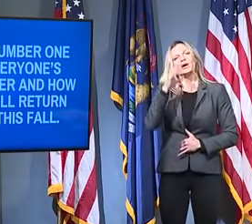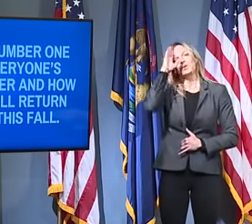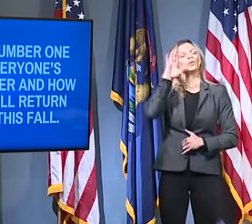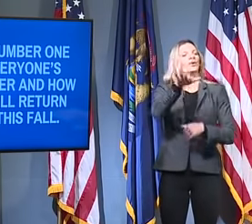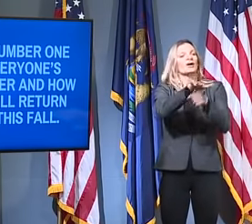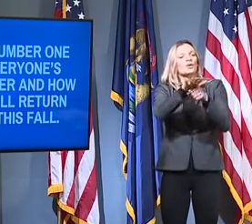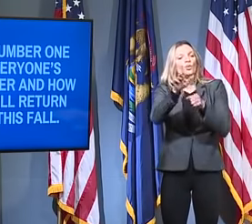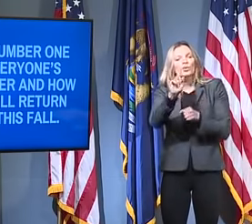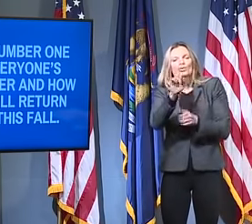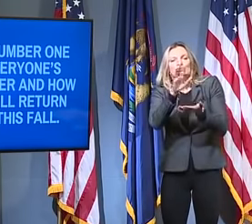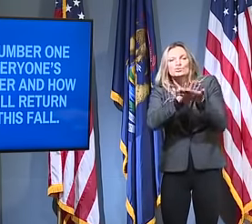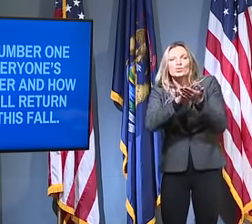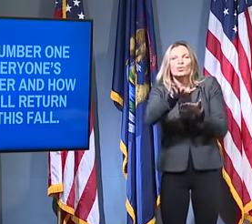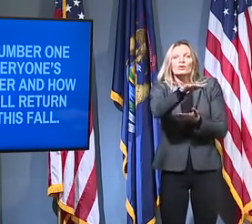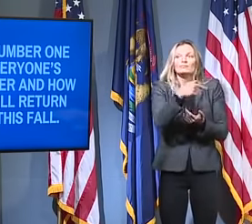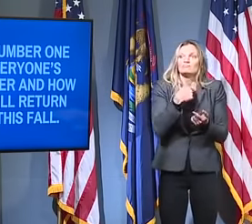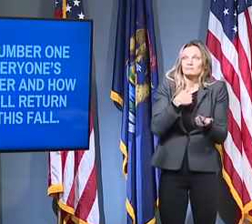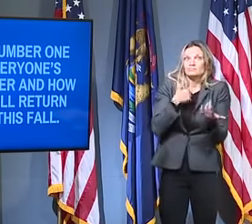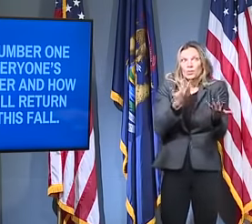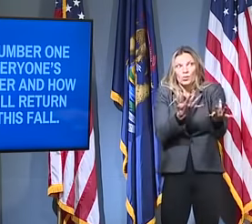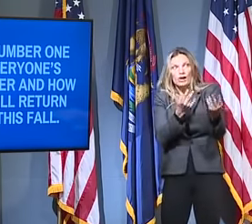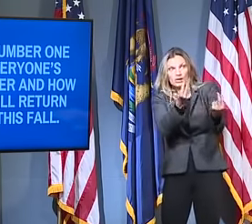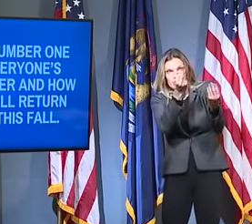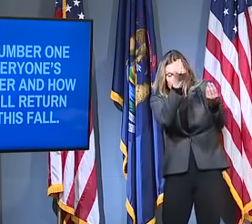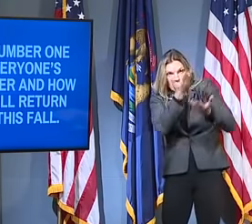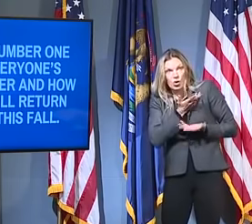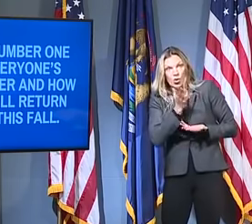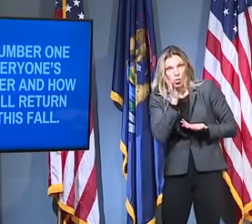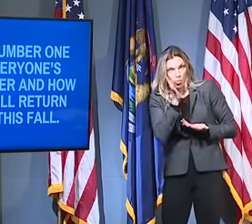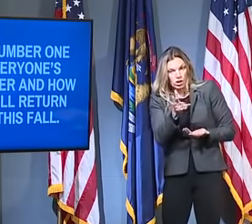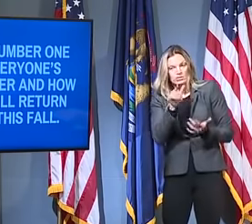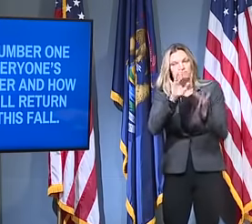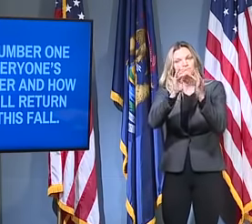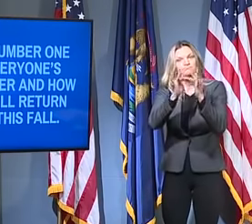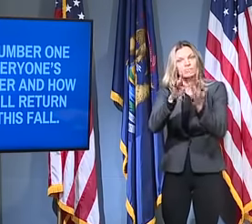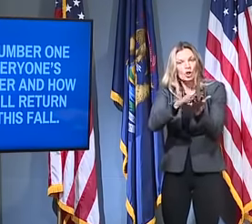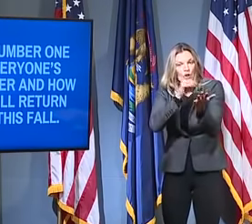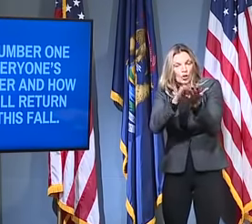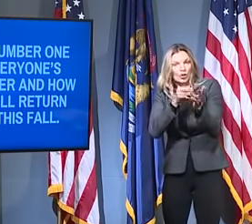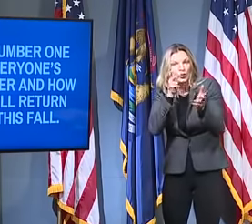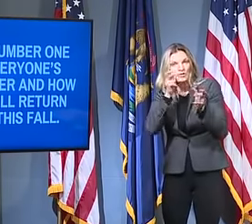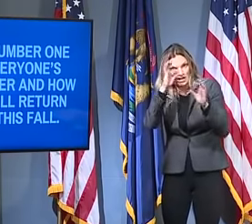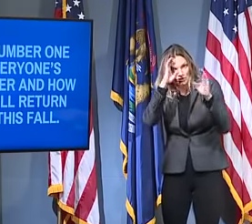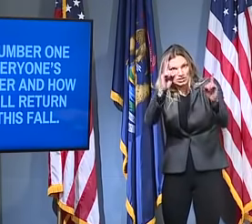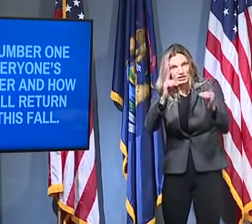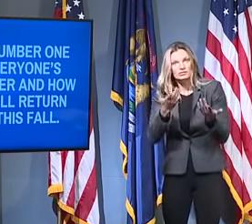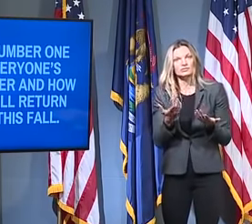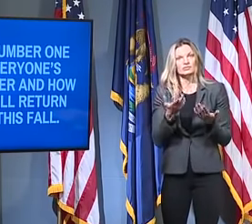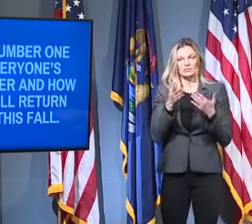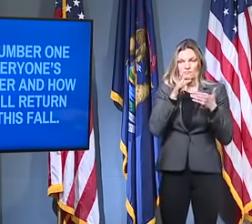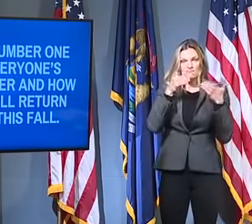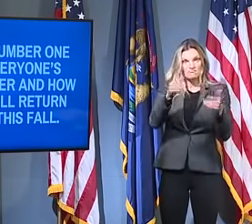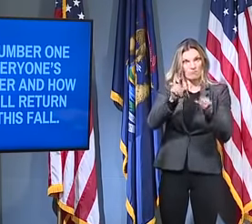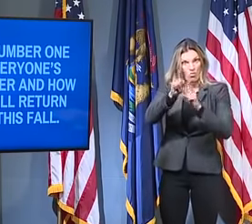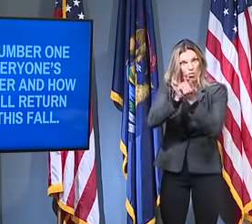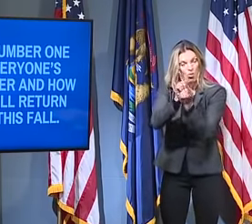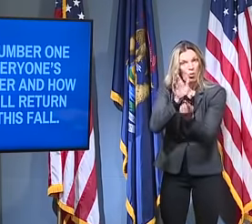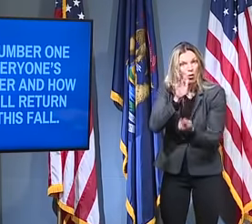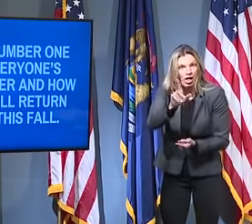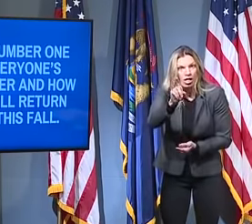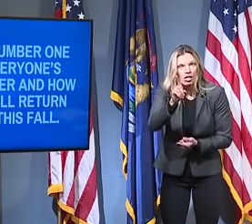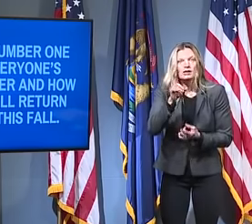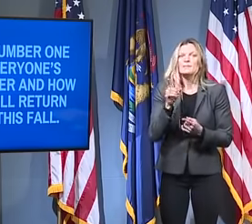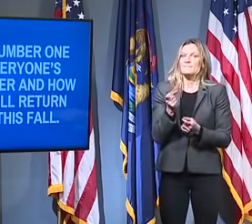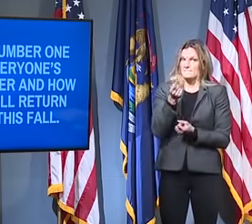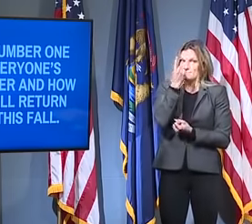how they're going to safely educate our kids, whether it's by remote learning or implementing the strict safety measures I outlined